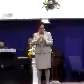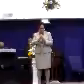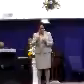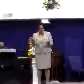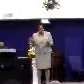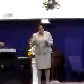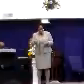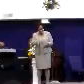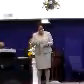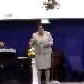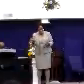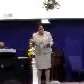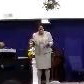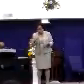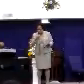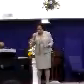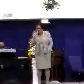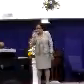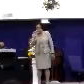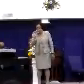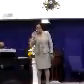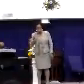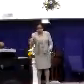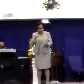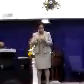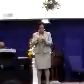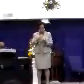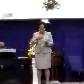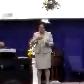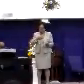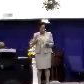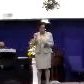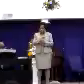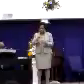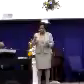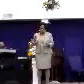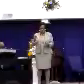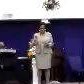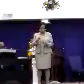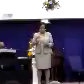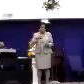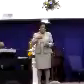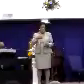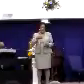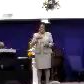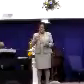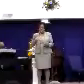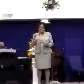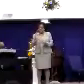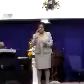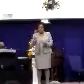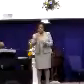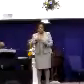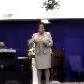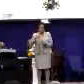I don't need it no more. I don't do that no more. can't even hang around you. Why? Because I